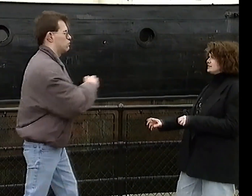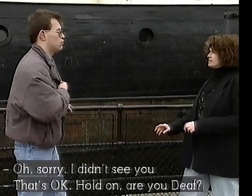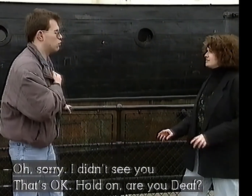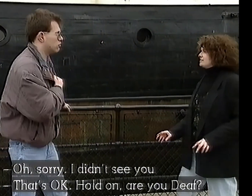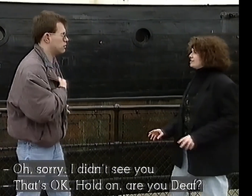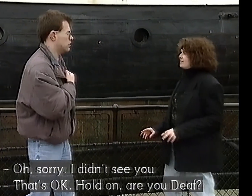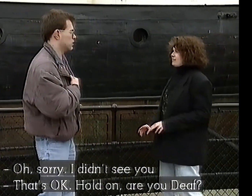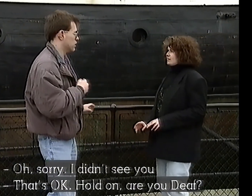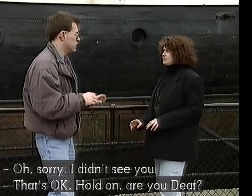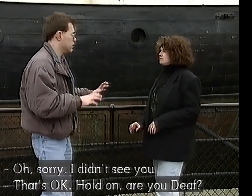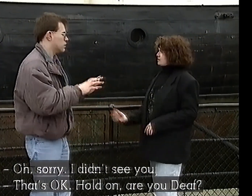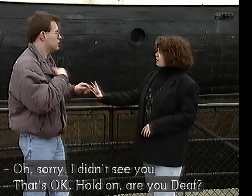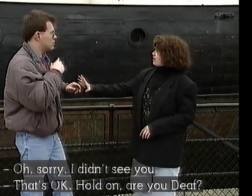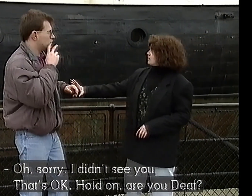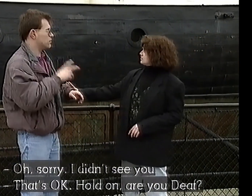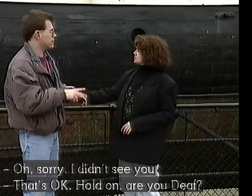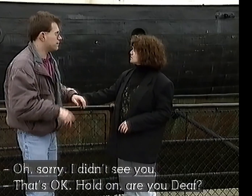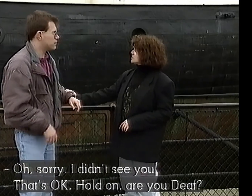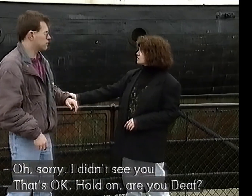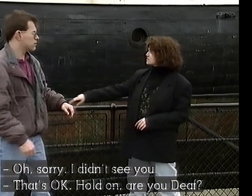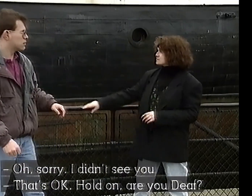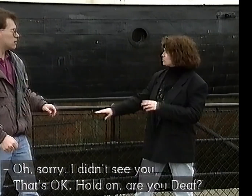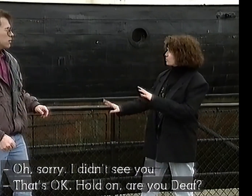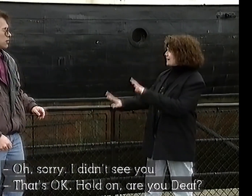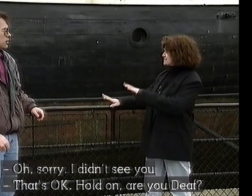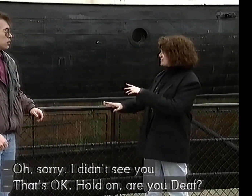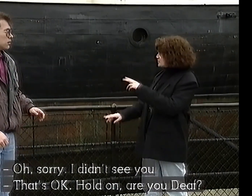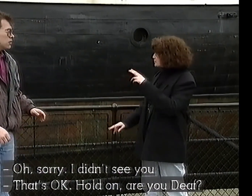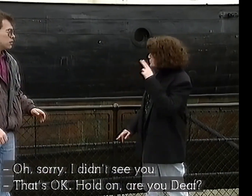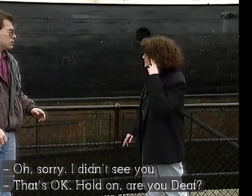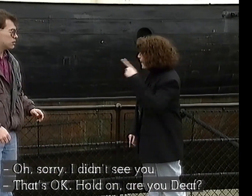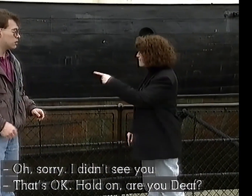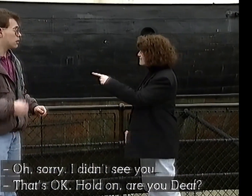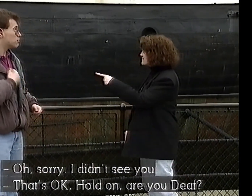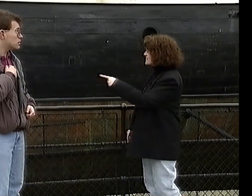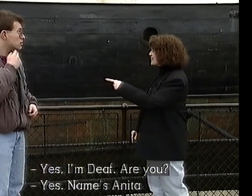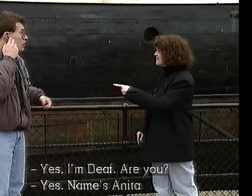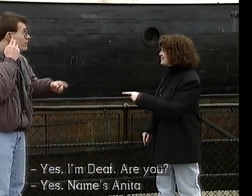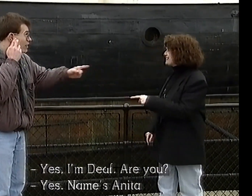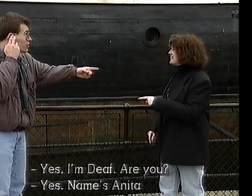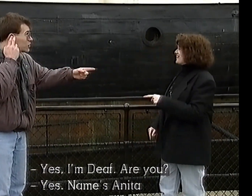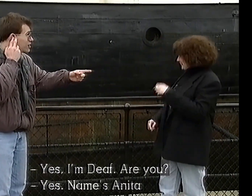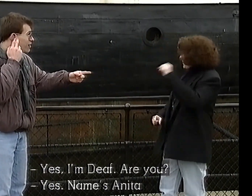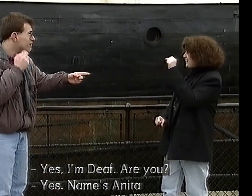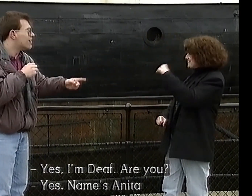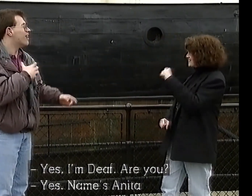Oh, sorry. I didn't see you. That's okay. Hold on, are you deaf? Yeah, I'm deaf. Are you?